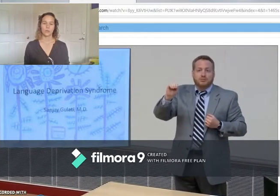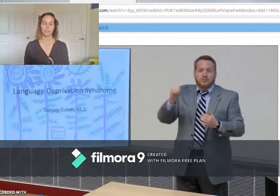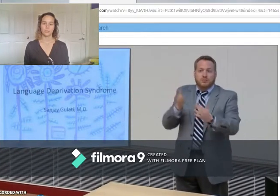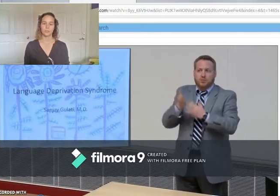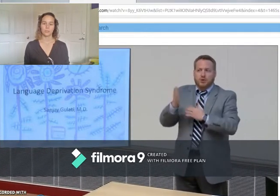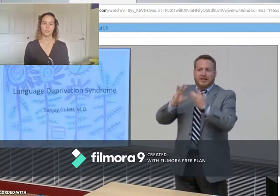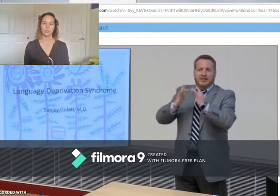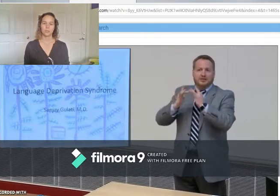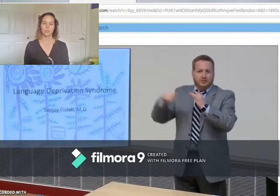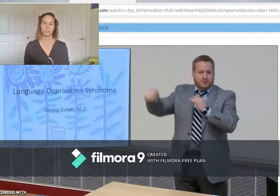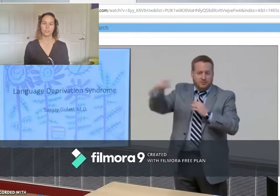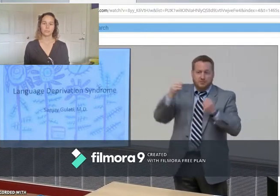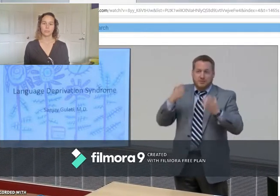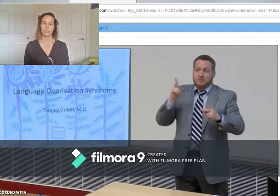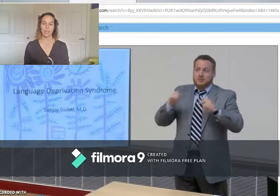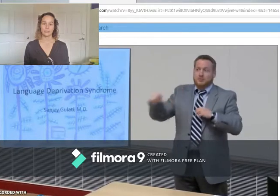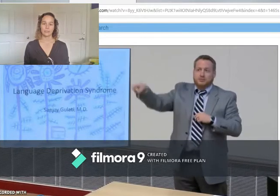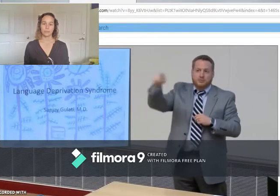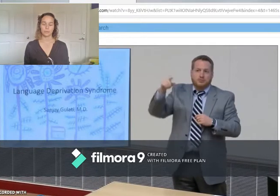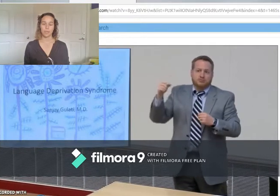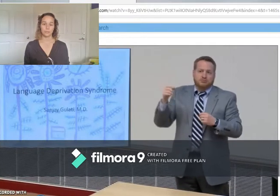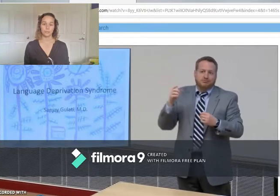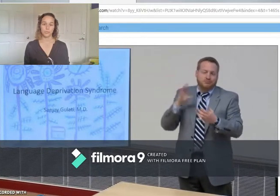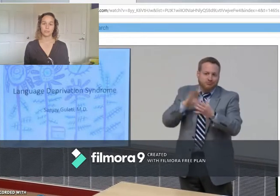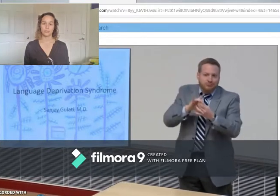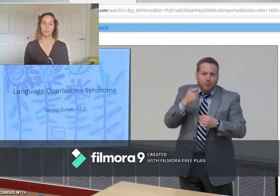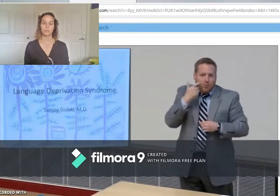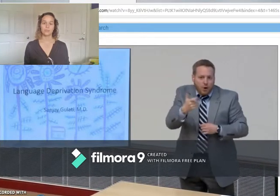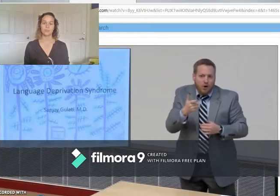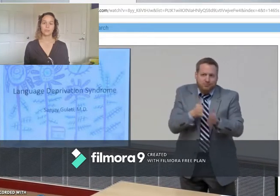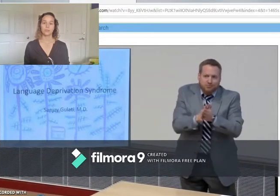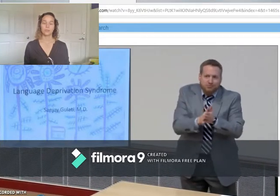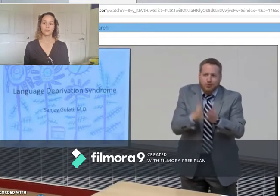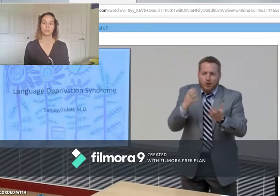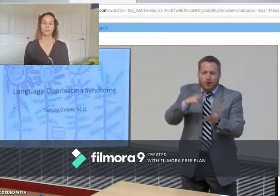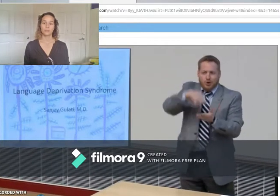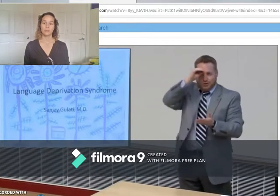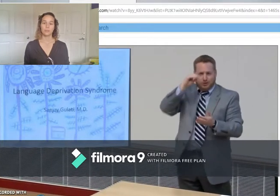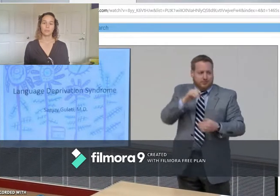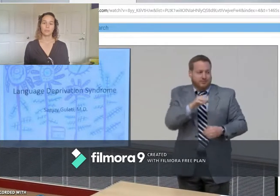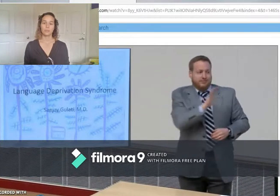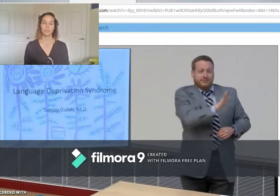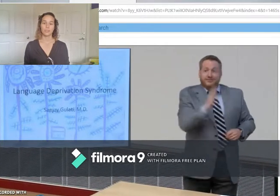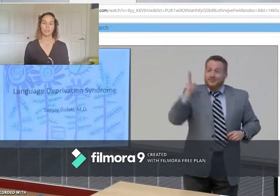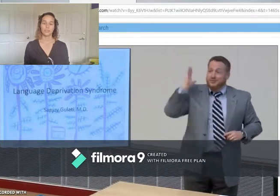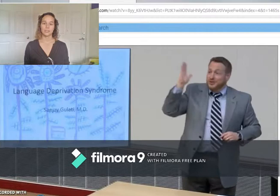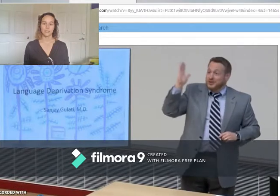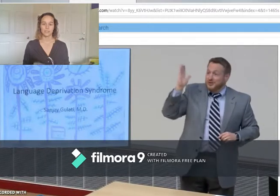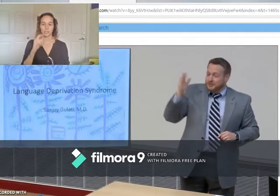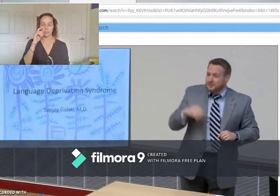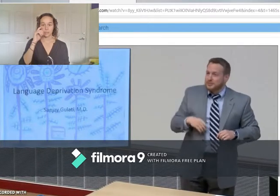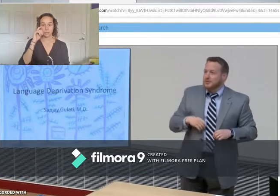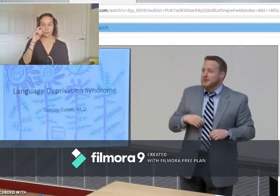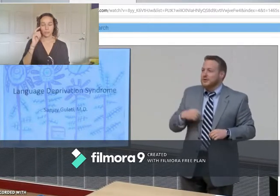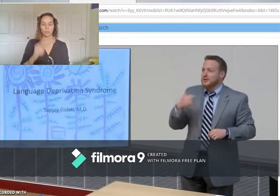Just so you all know, this lecture will be live streamed. There will be people connected to this